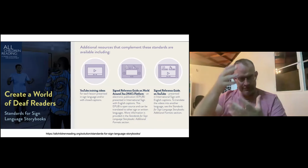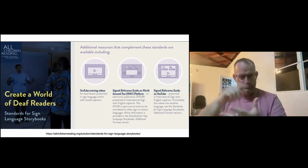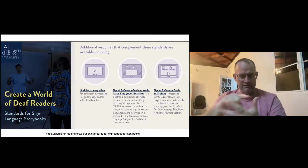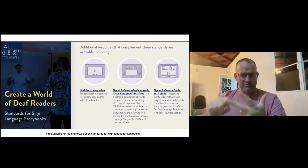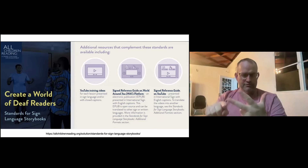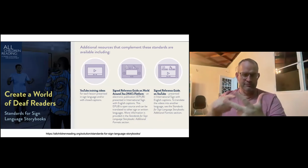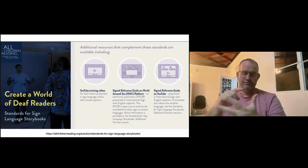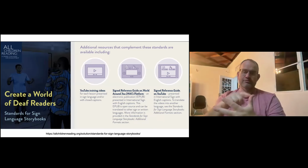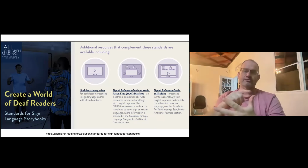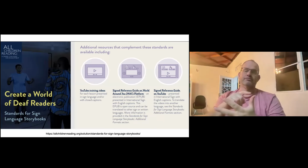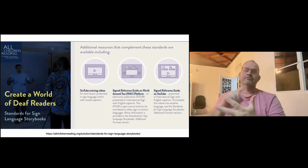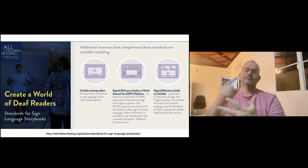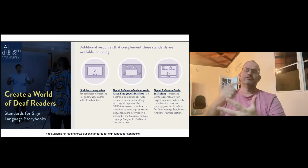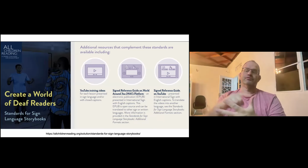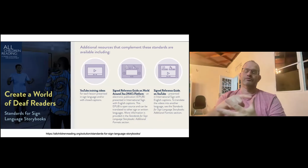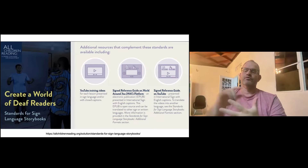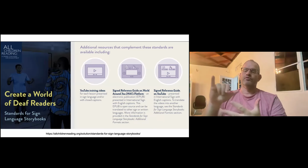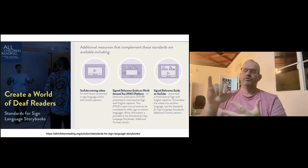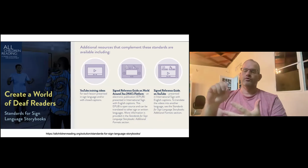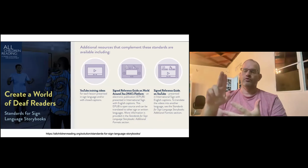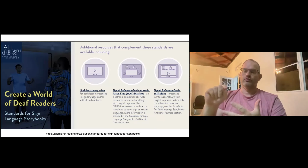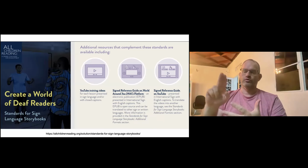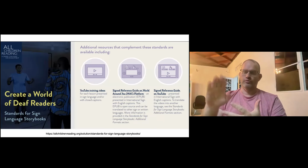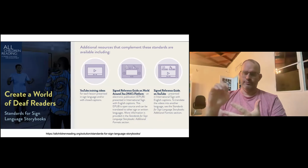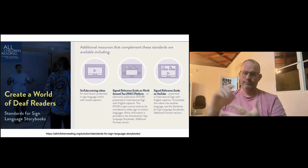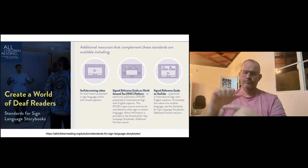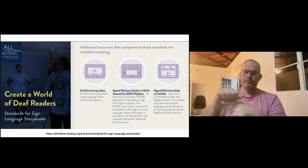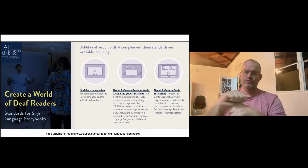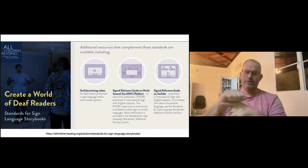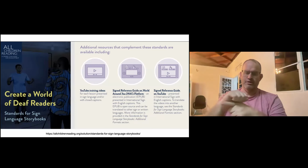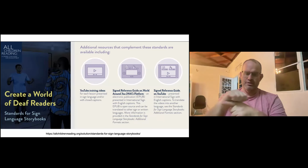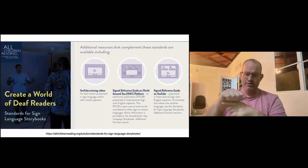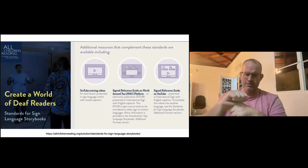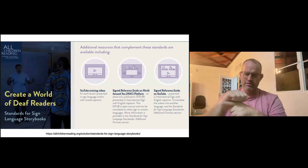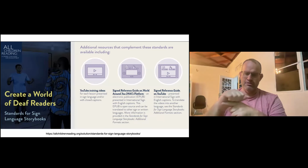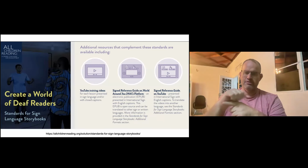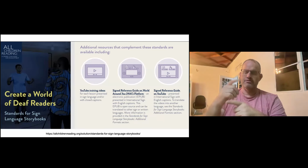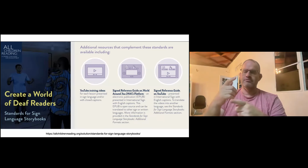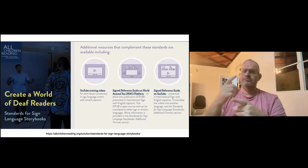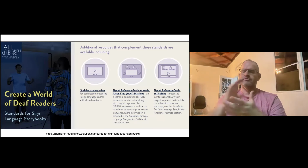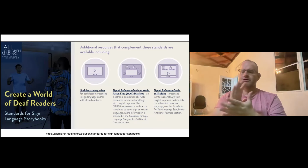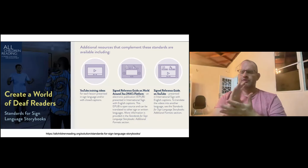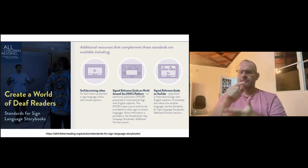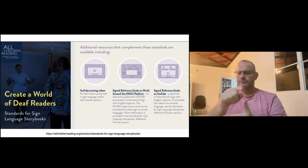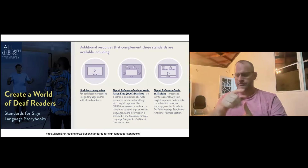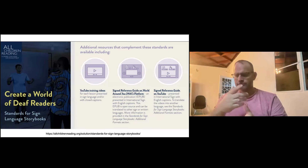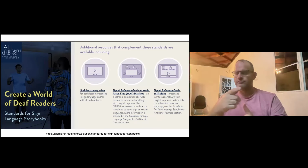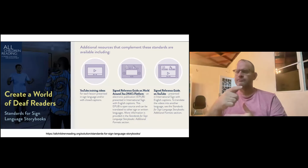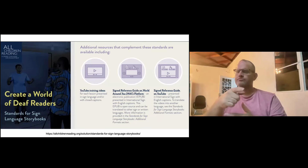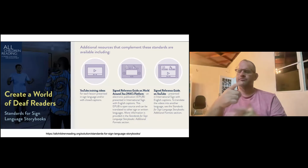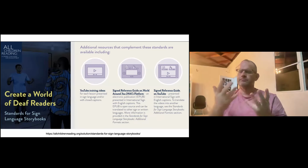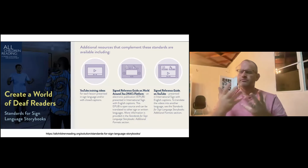In each of these sections, you can find information on this project. The one on the left you'll see is a YouTube training video